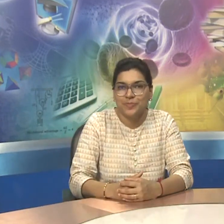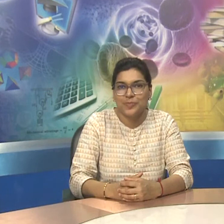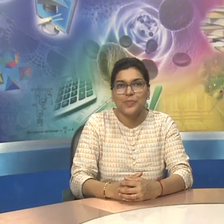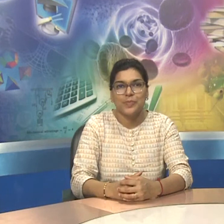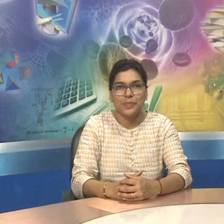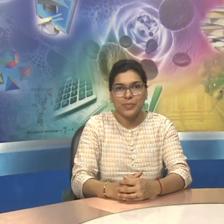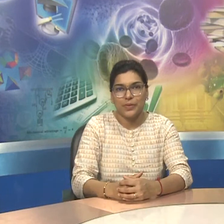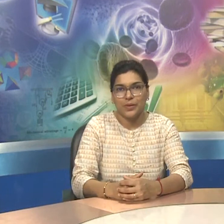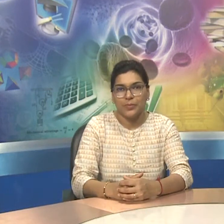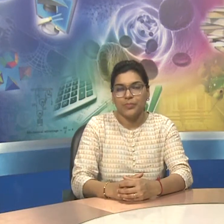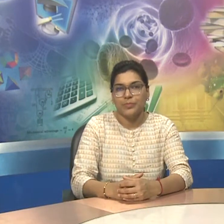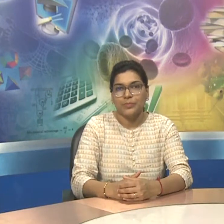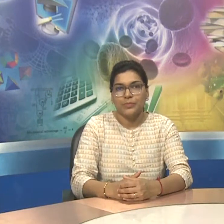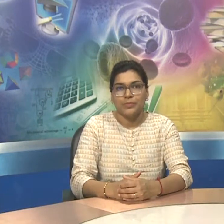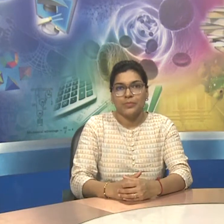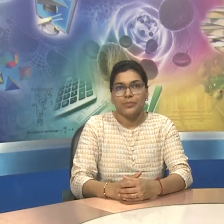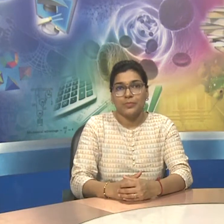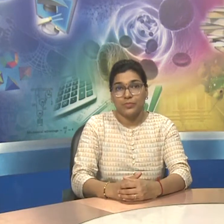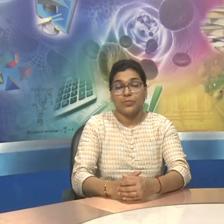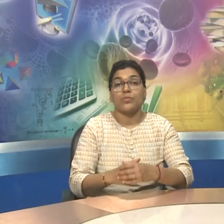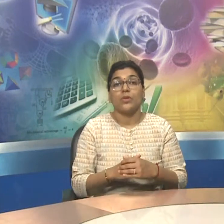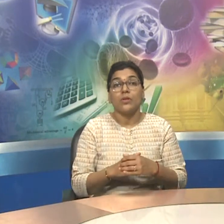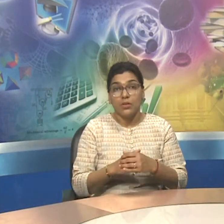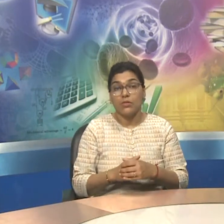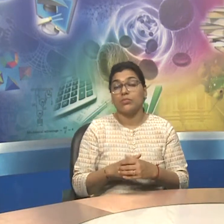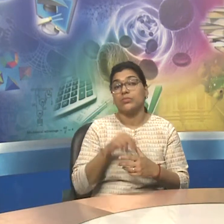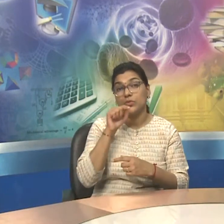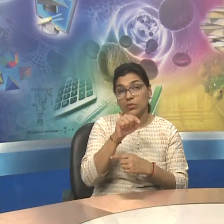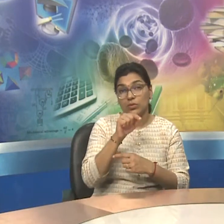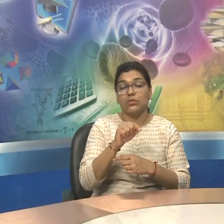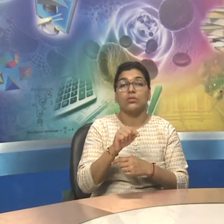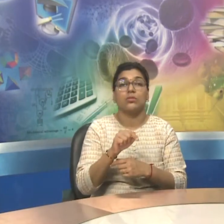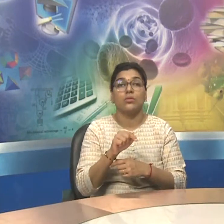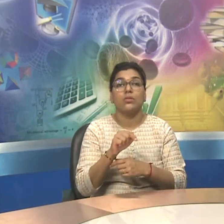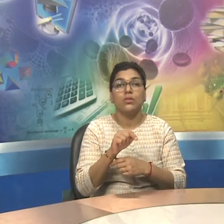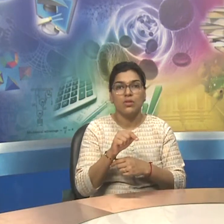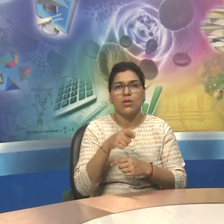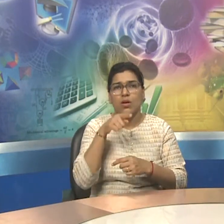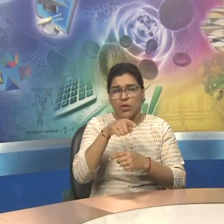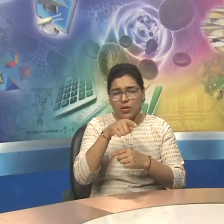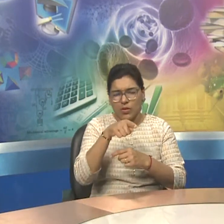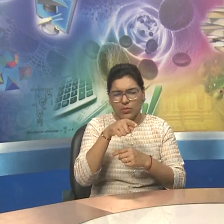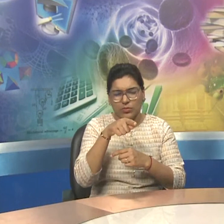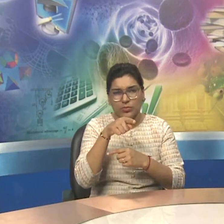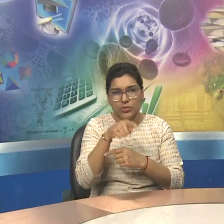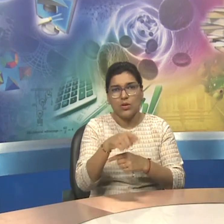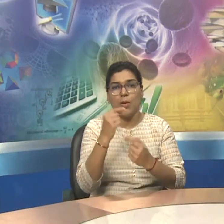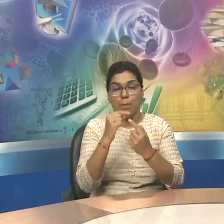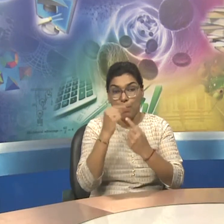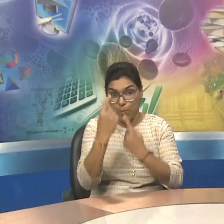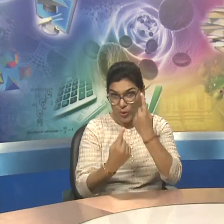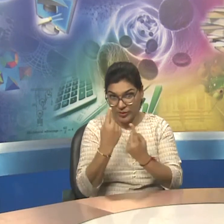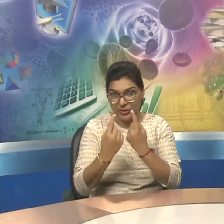your home, to give water to your area. That is called politics.